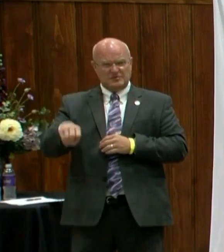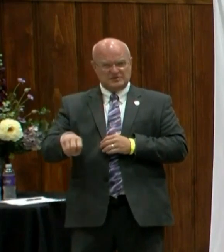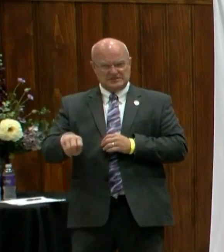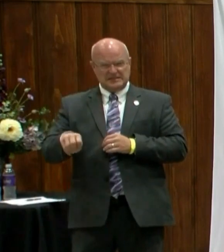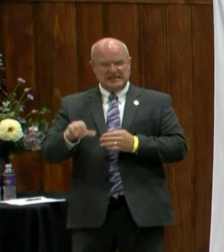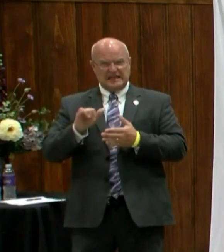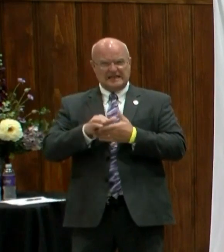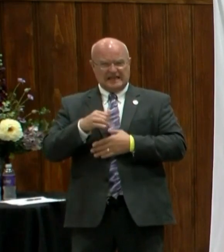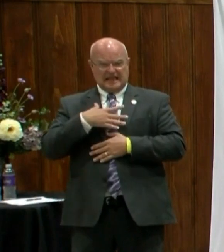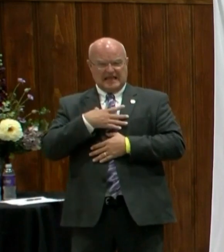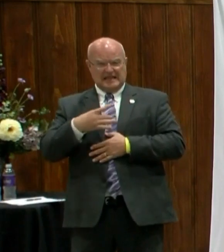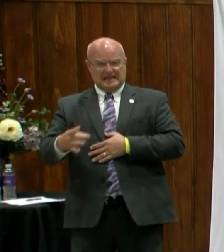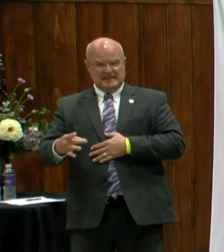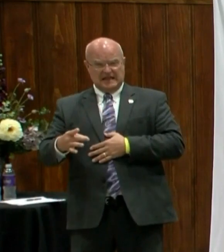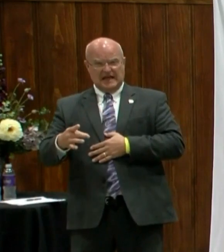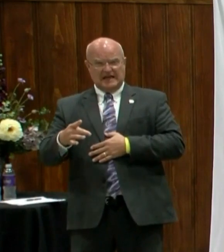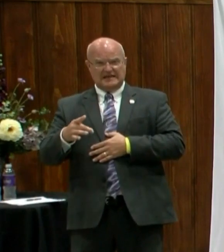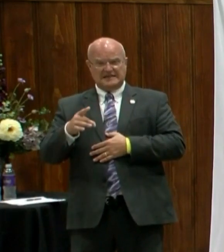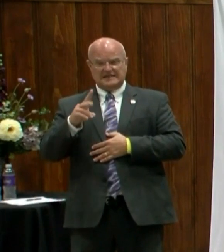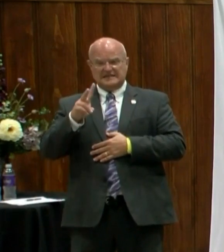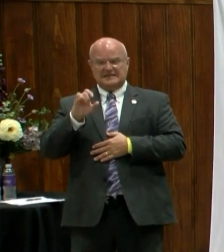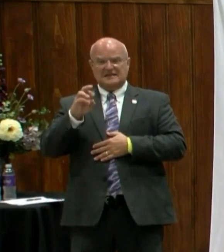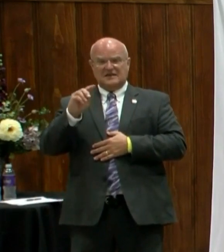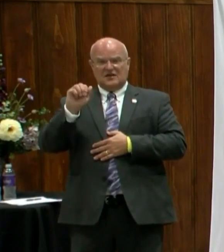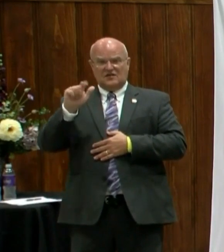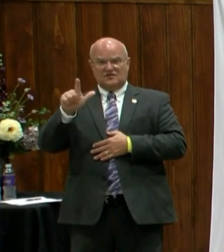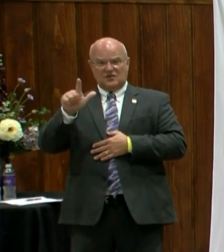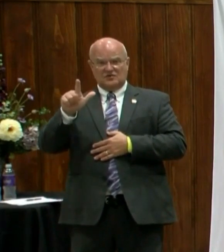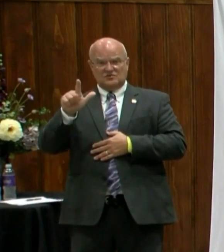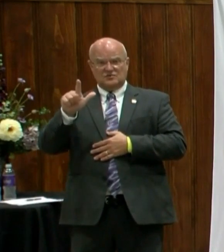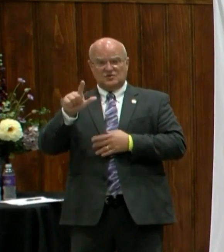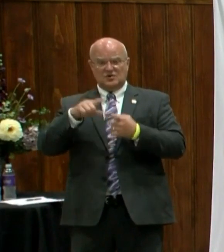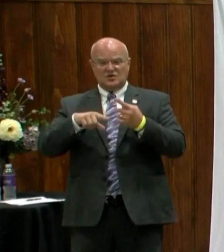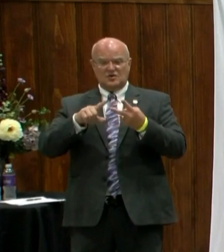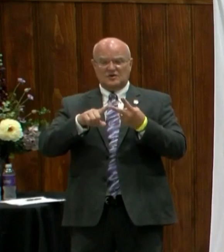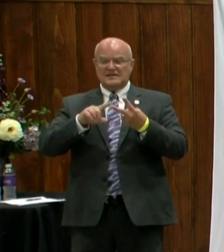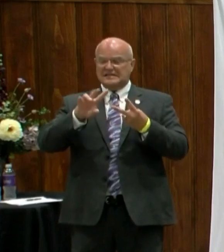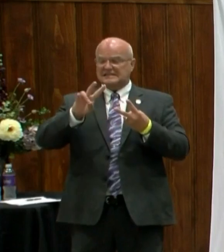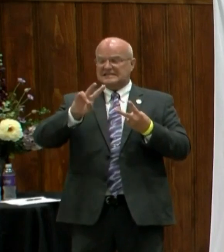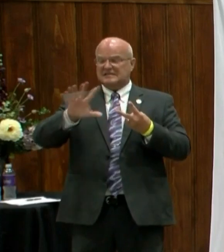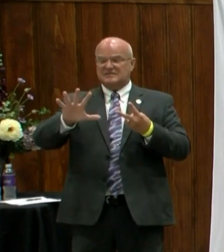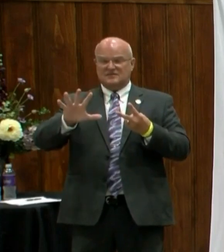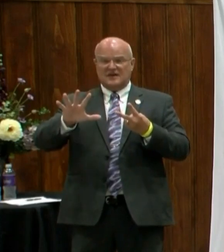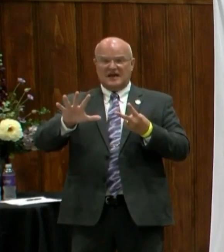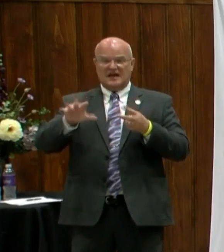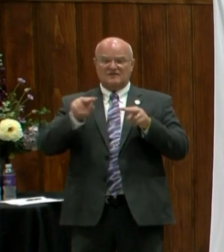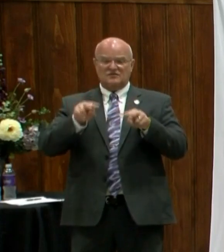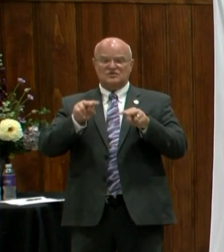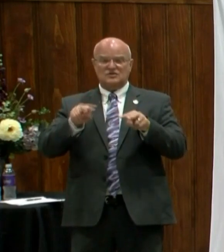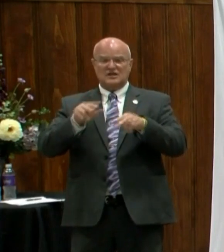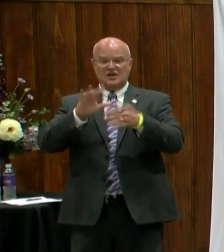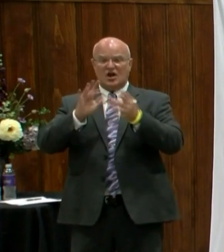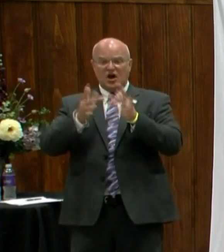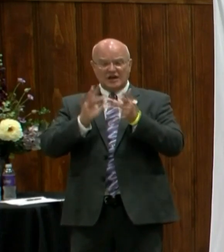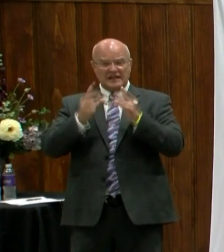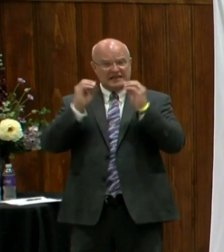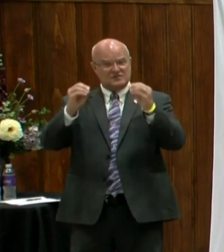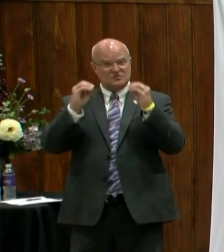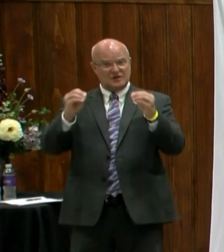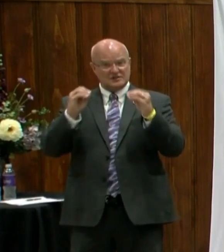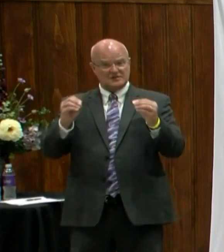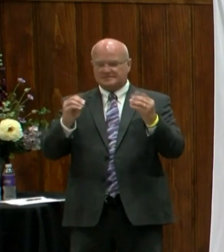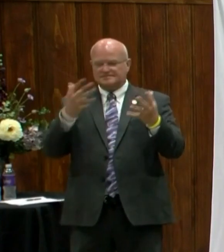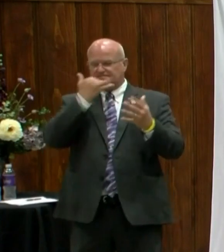that liked a virtual option, but there was 75% that looked at online